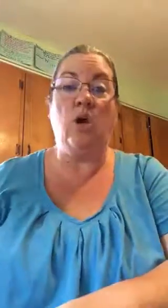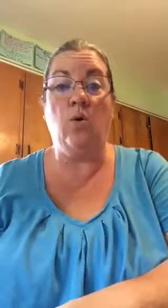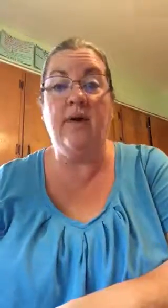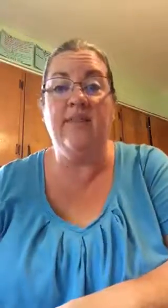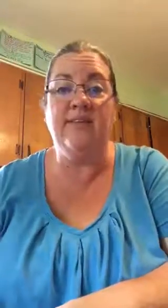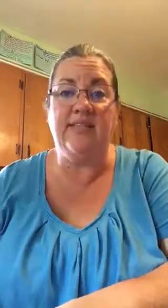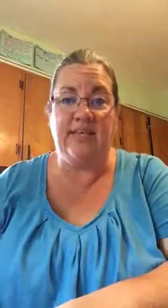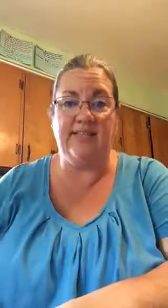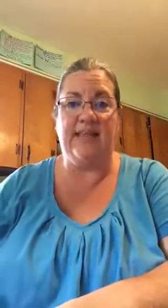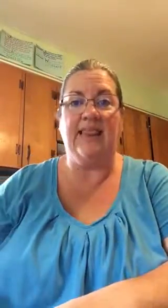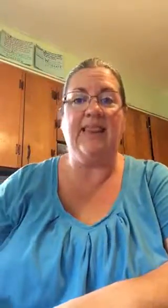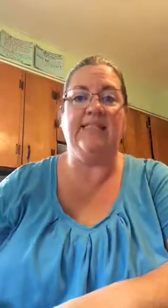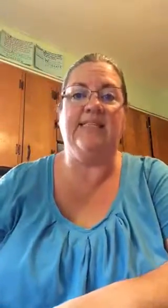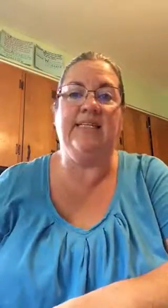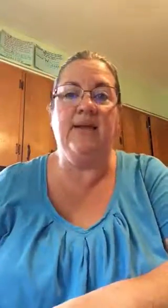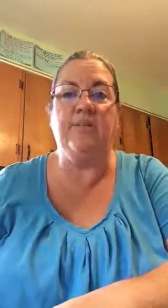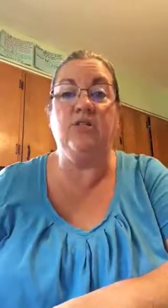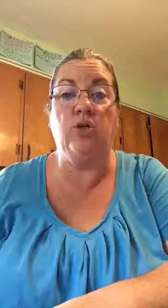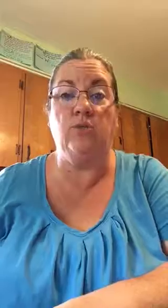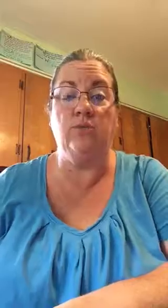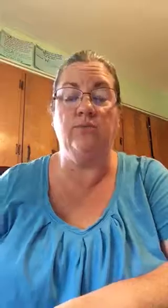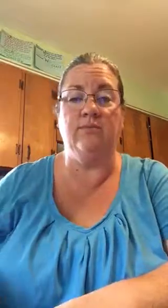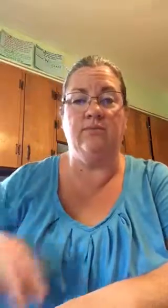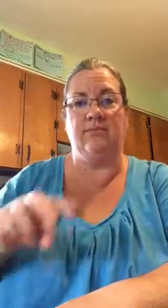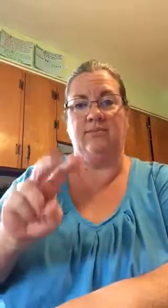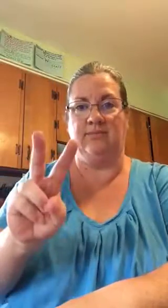So this is lesson number 2.